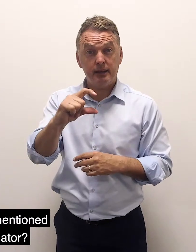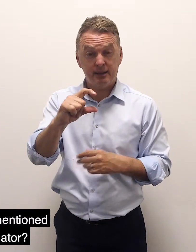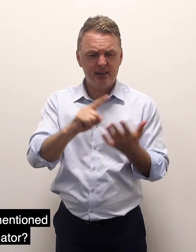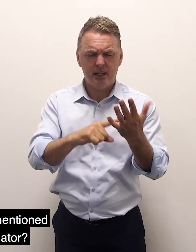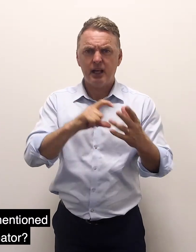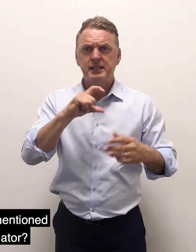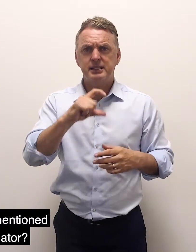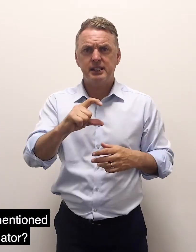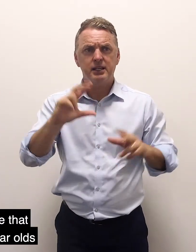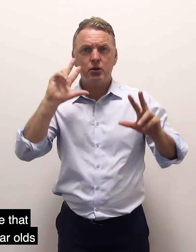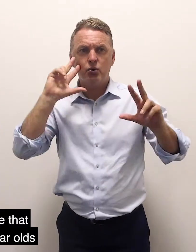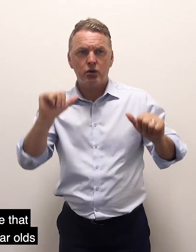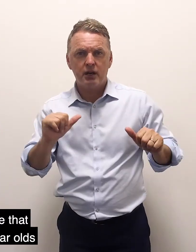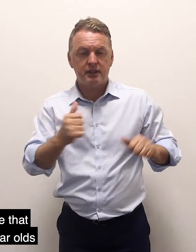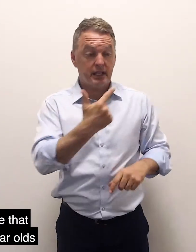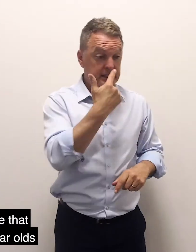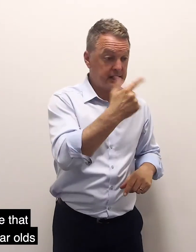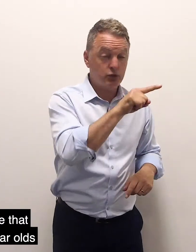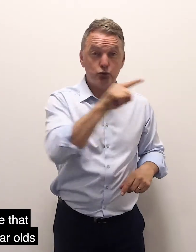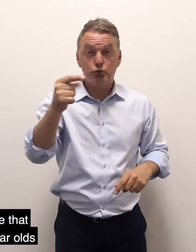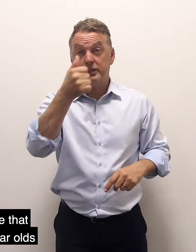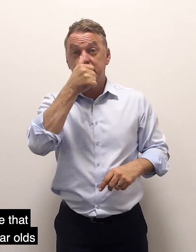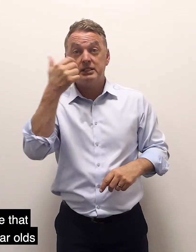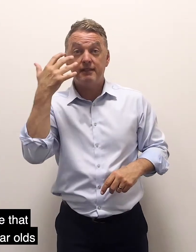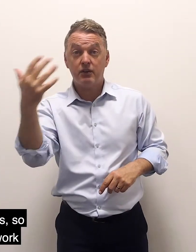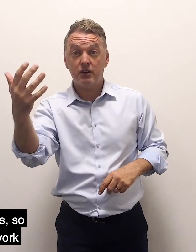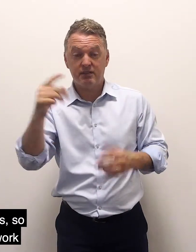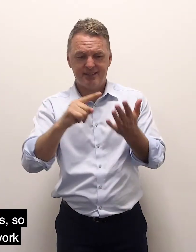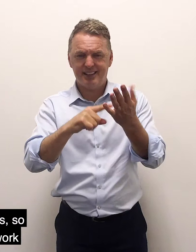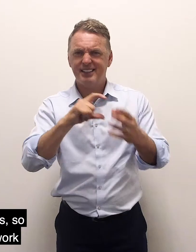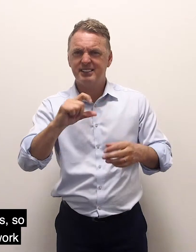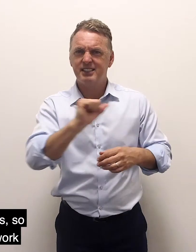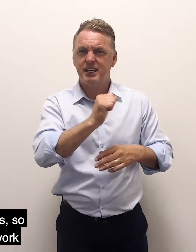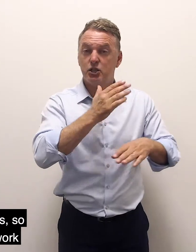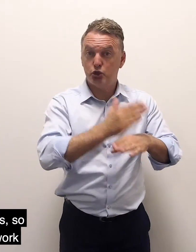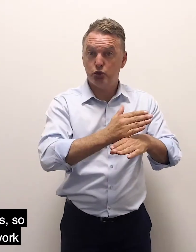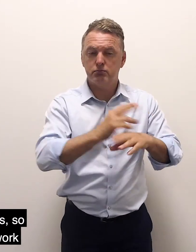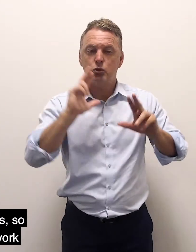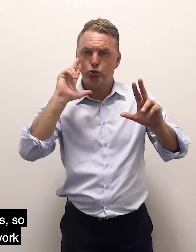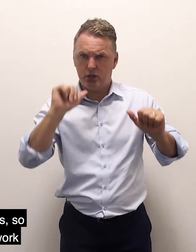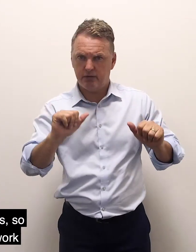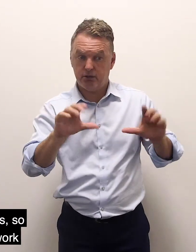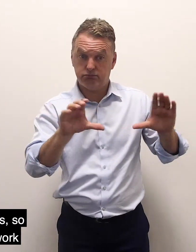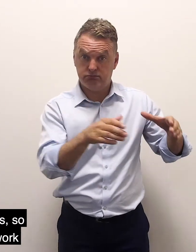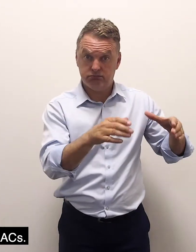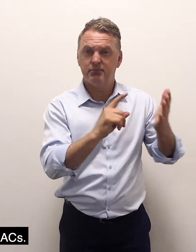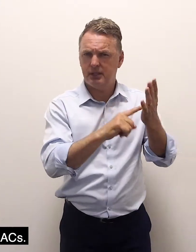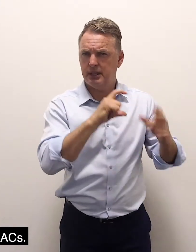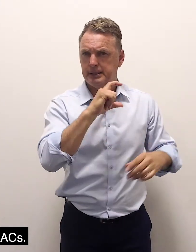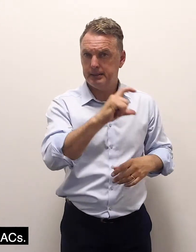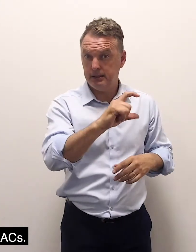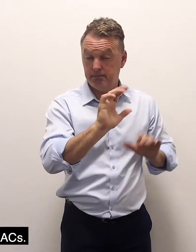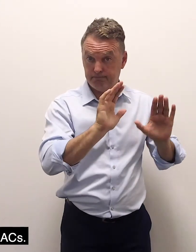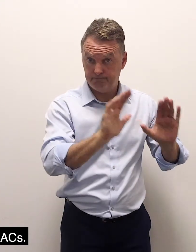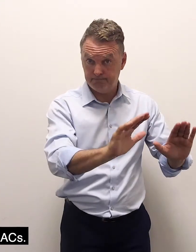area coordinator? They're the people that look after 7-year-olds up to 65-year-olds. So they do all the work with